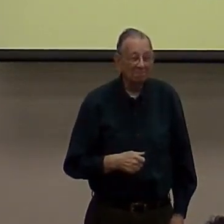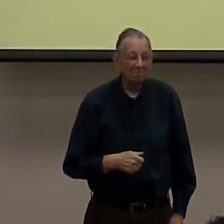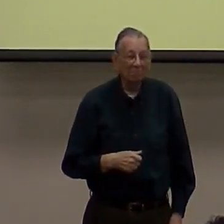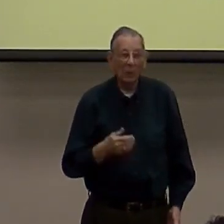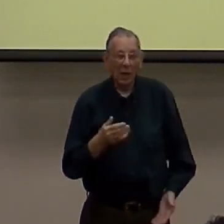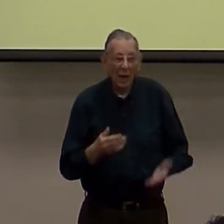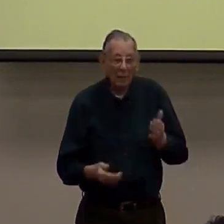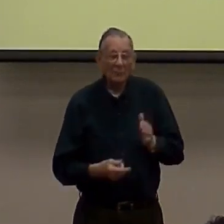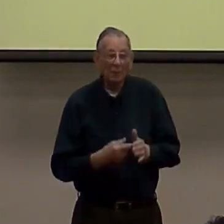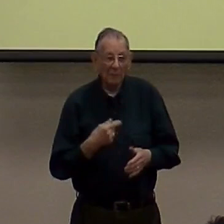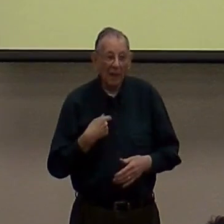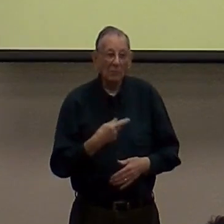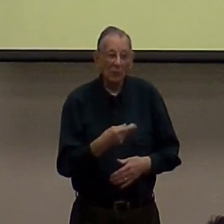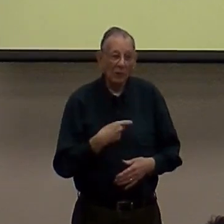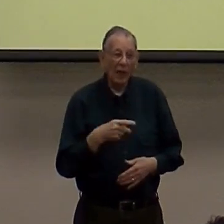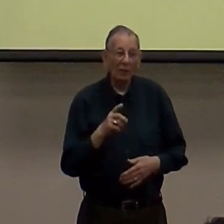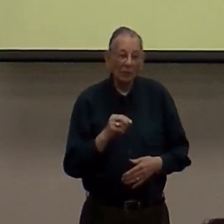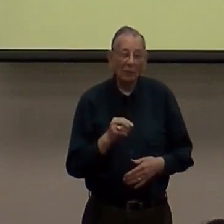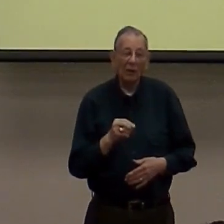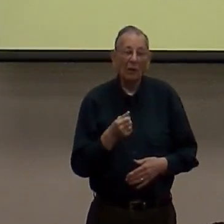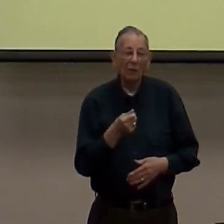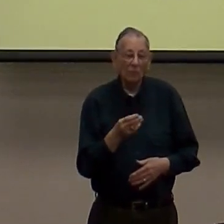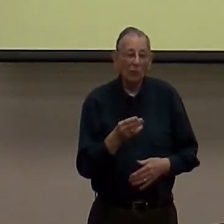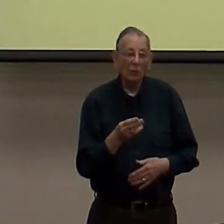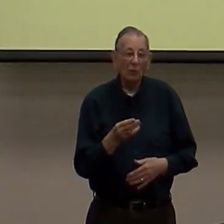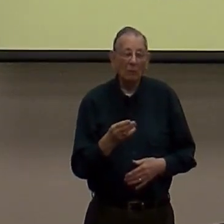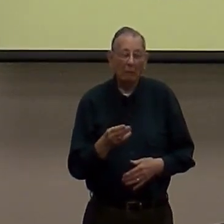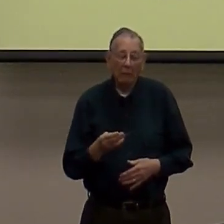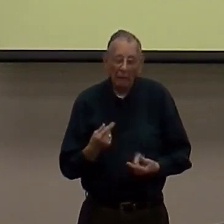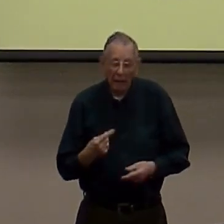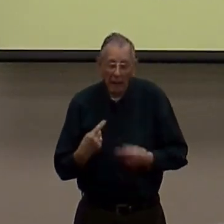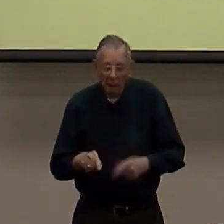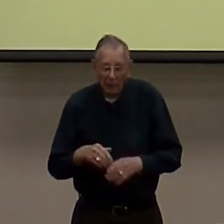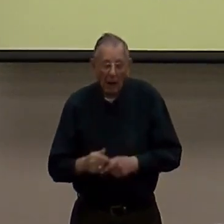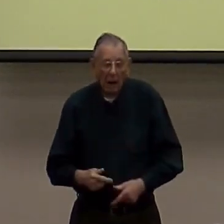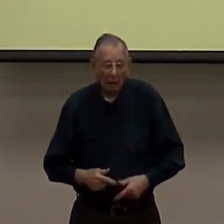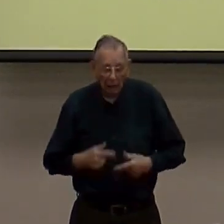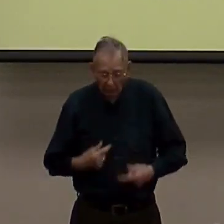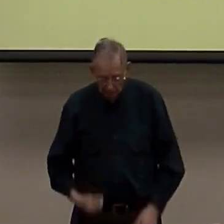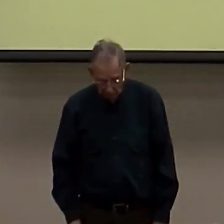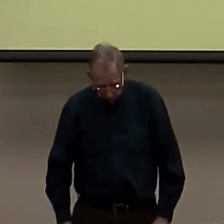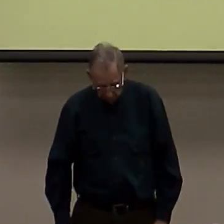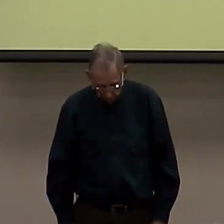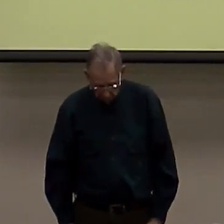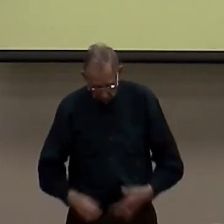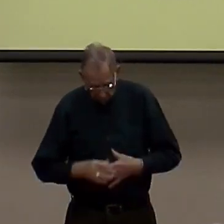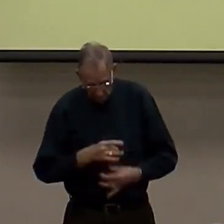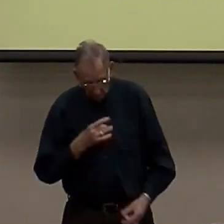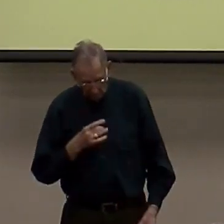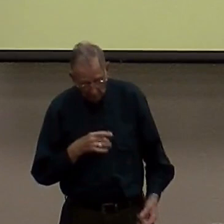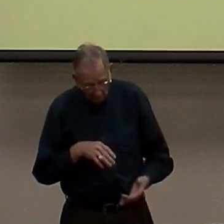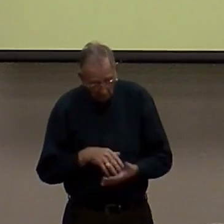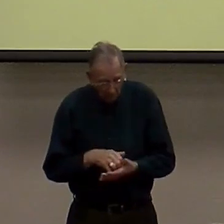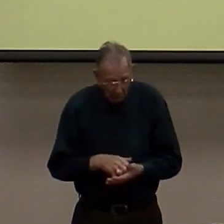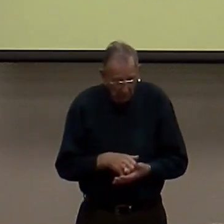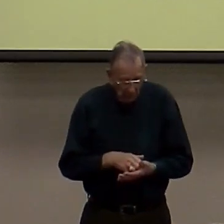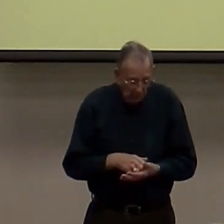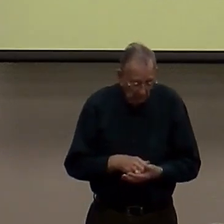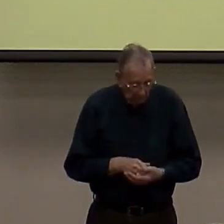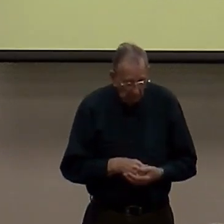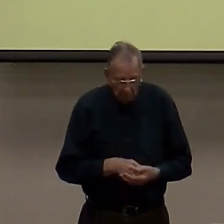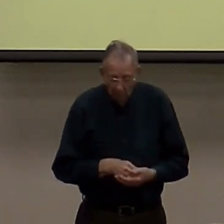Perhaps from time to time we do. Or maybe there are a few junctures in our lives where our spiritual frailty is